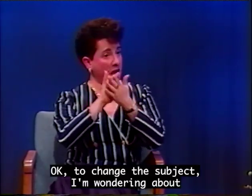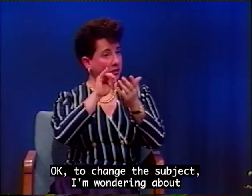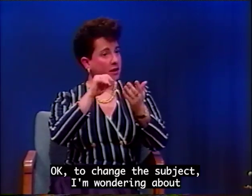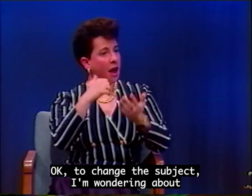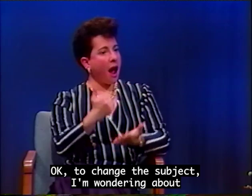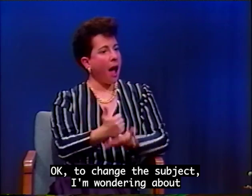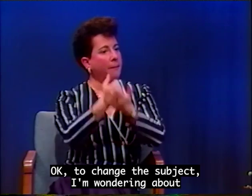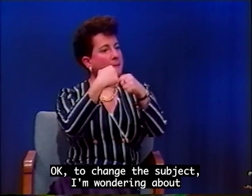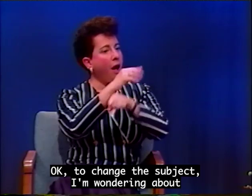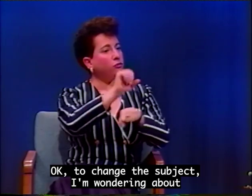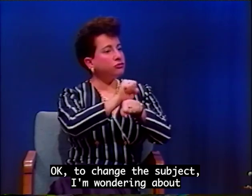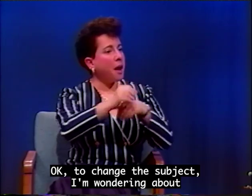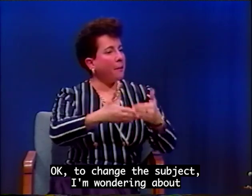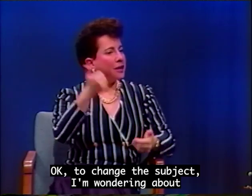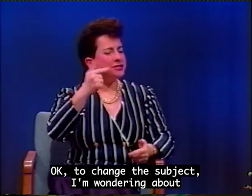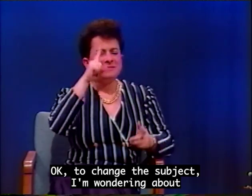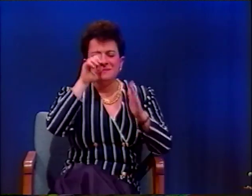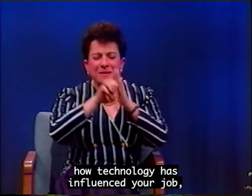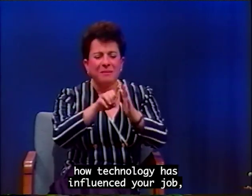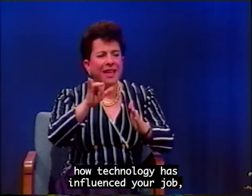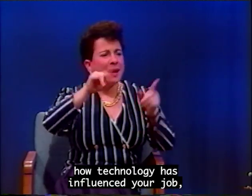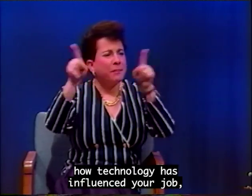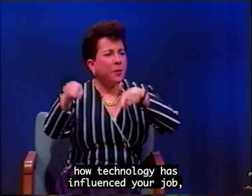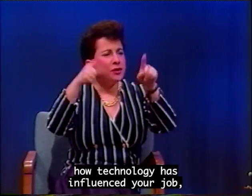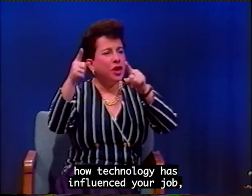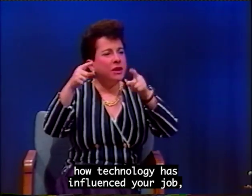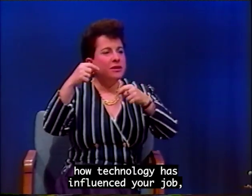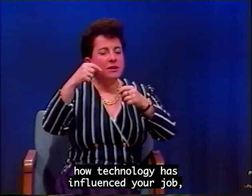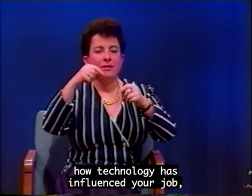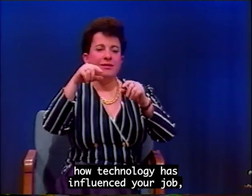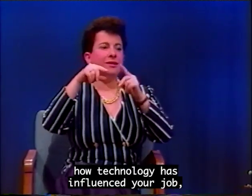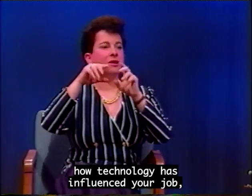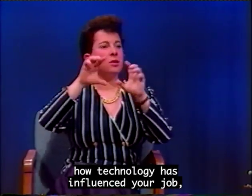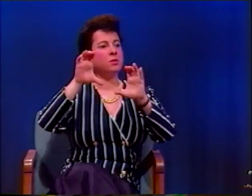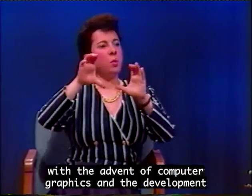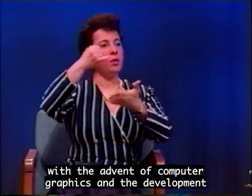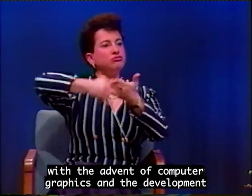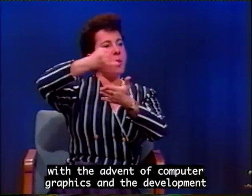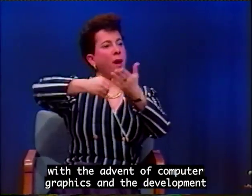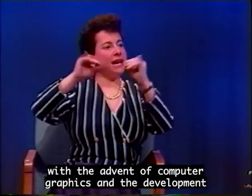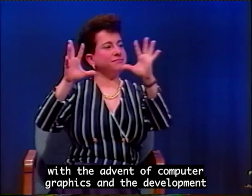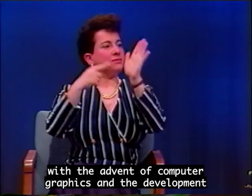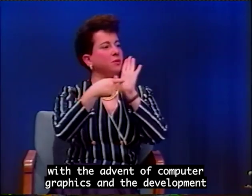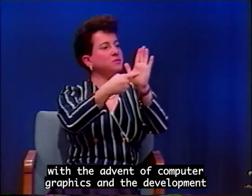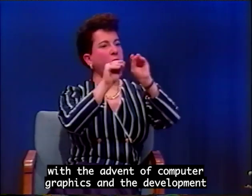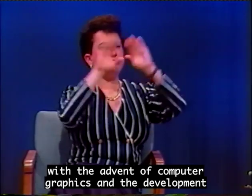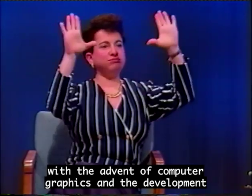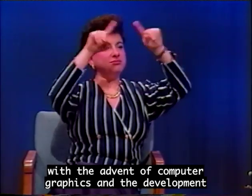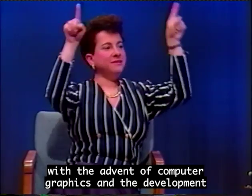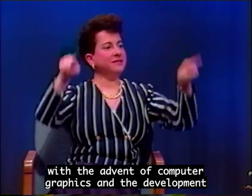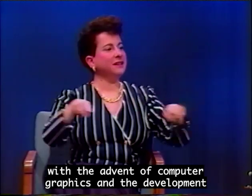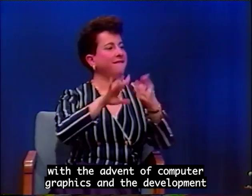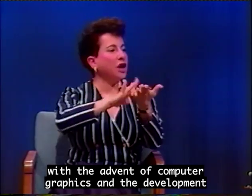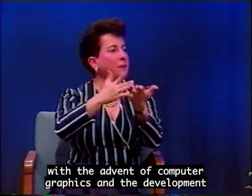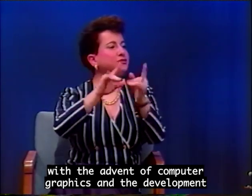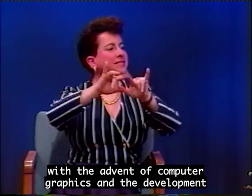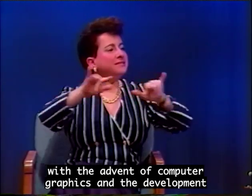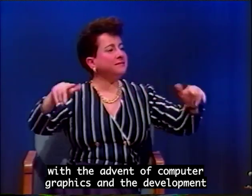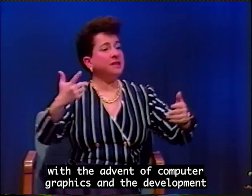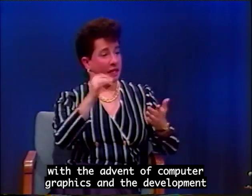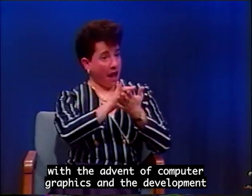Okay, to change the subject, I'm wondering about how technology has influenced your job with the advent of computer